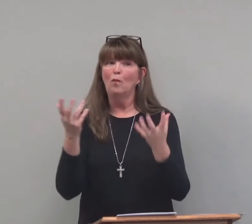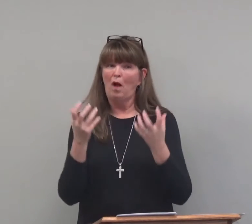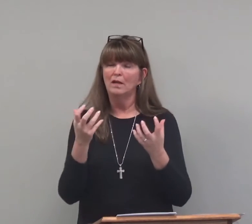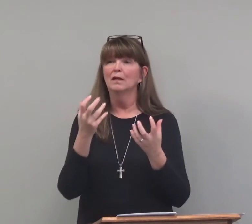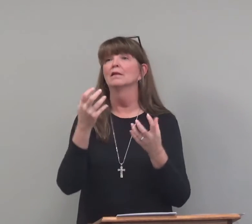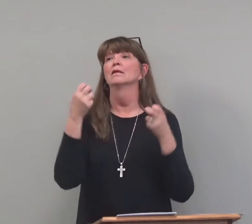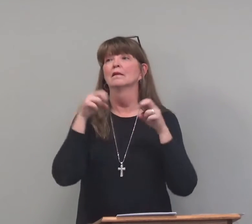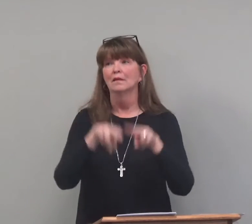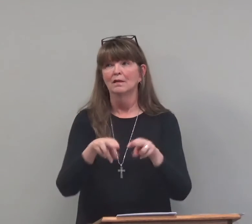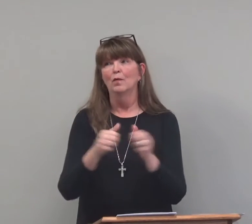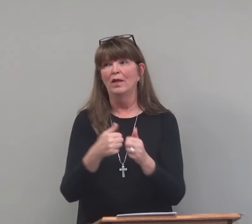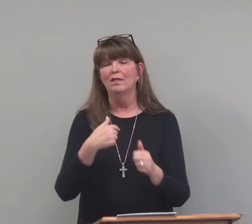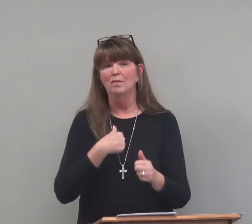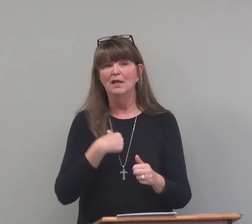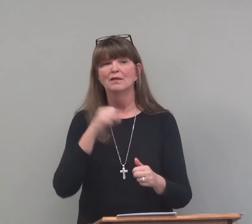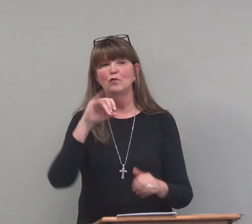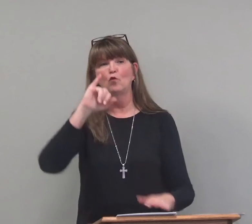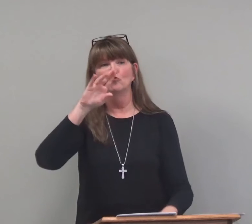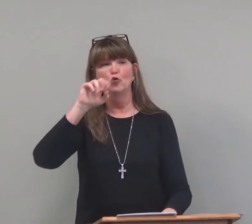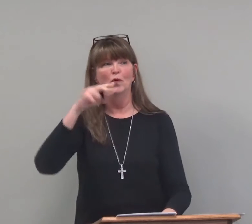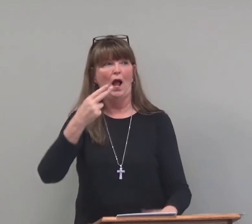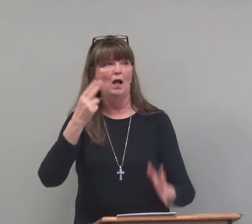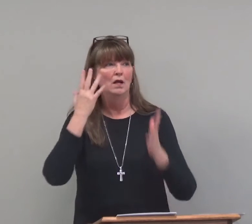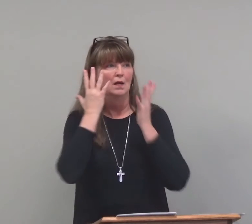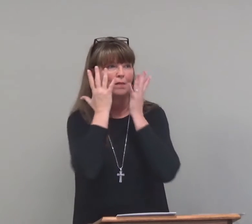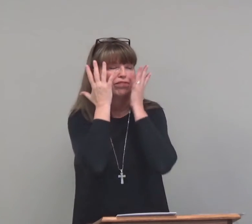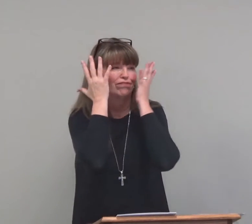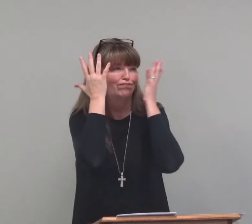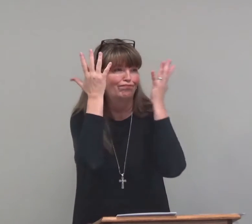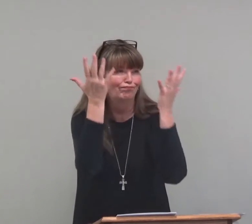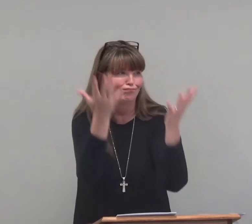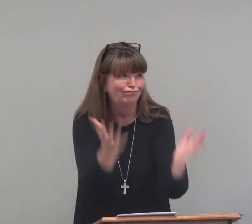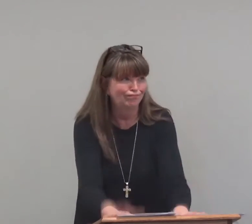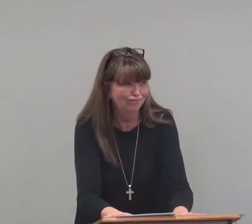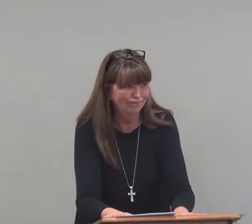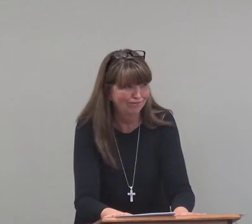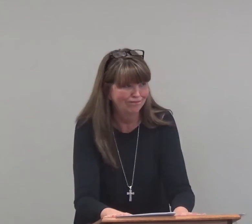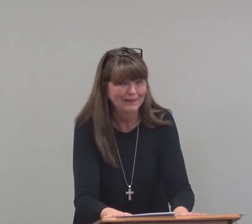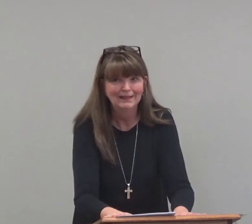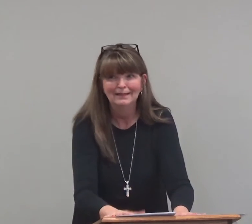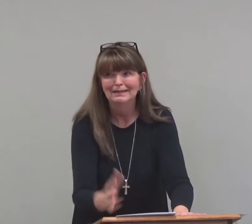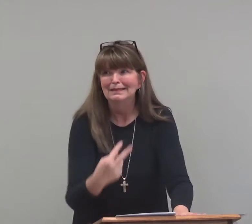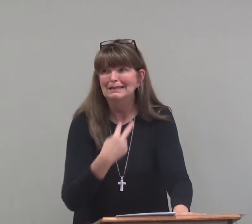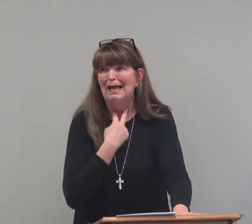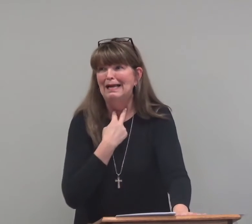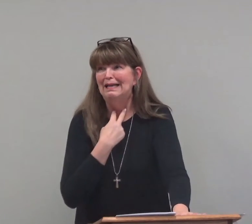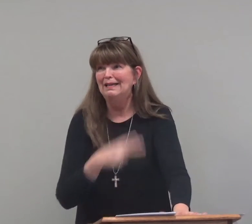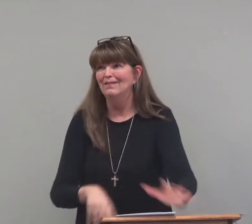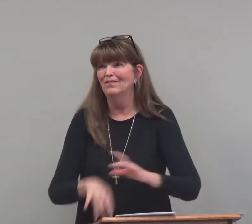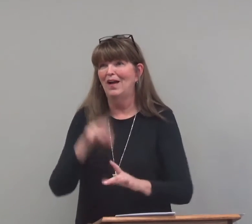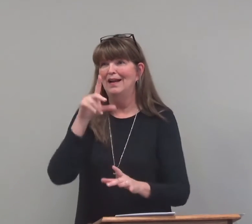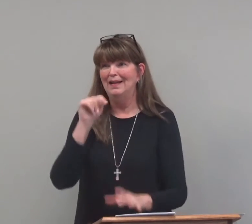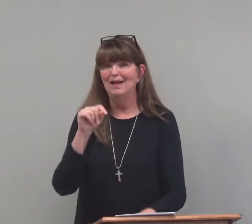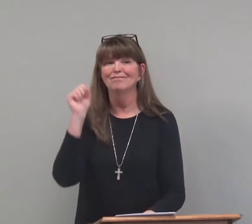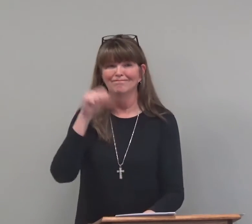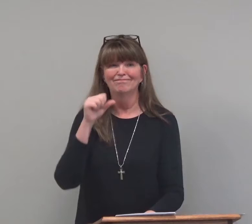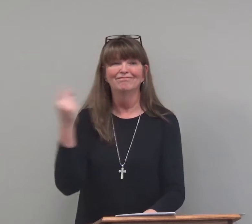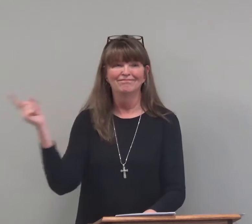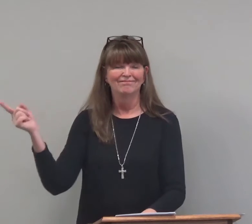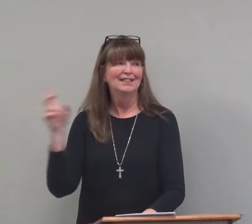as evidence that Judah had slept with her. And Judah was humiliated. He was